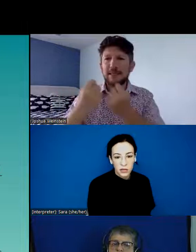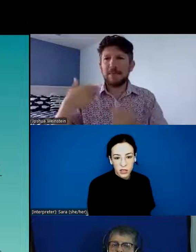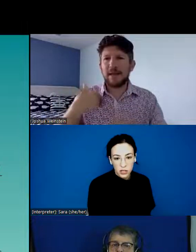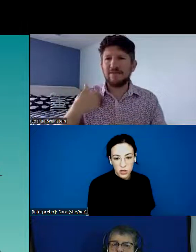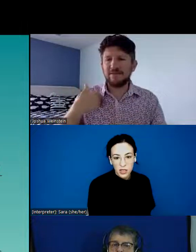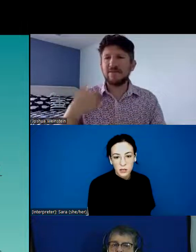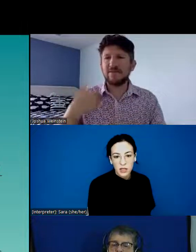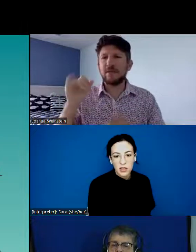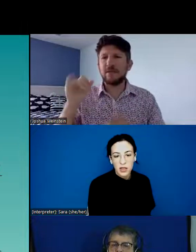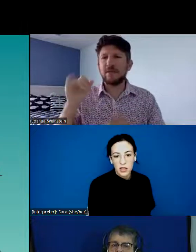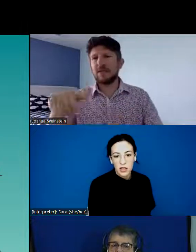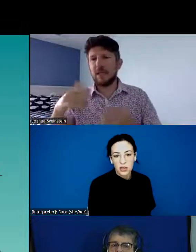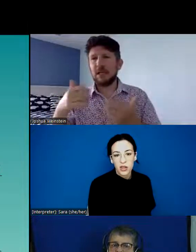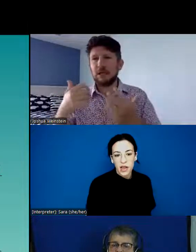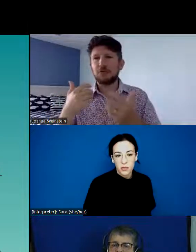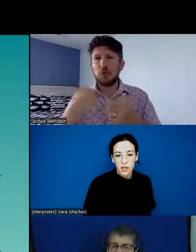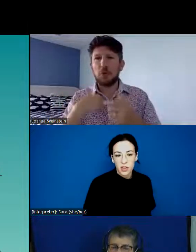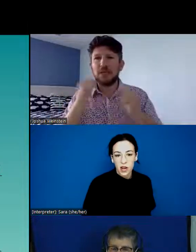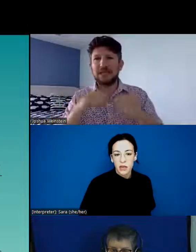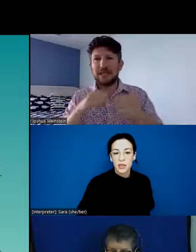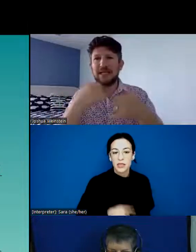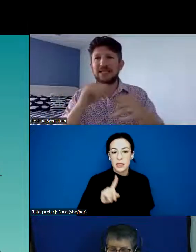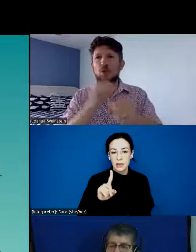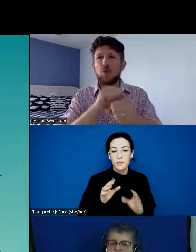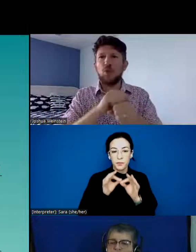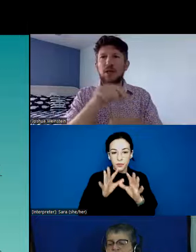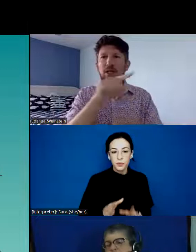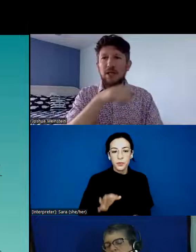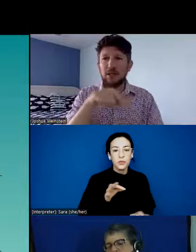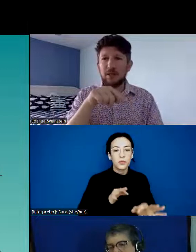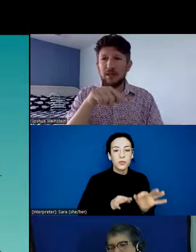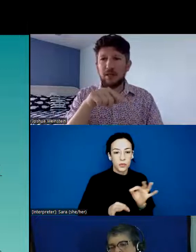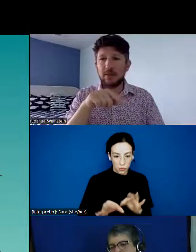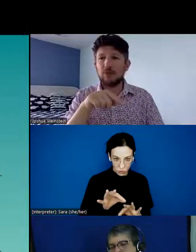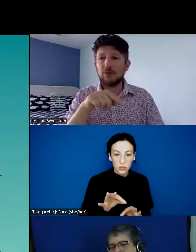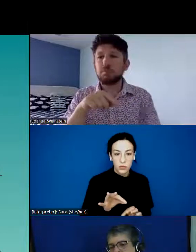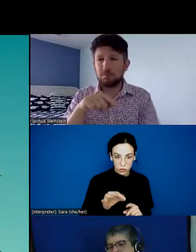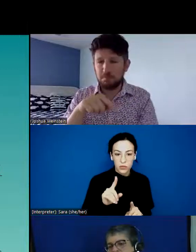the specific students based on their IEP and their IEP team.